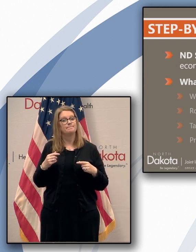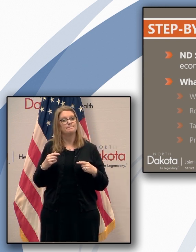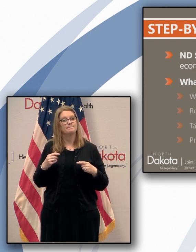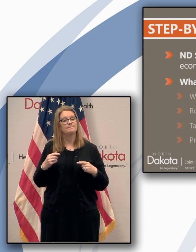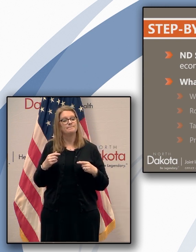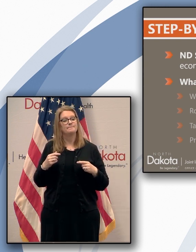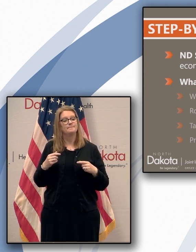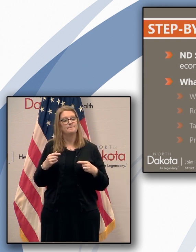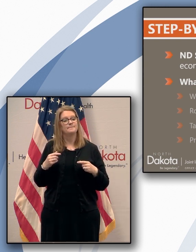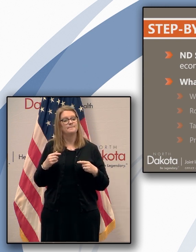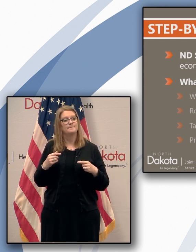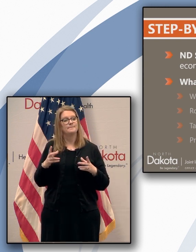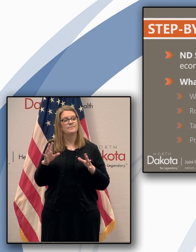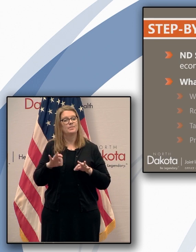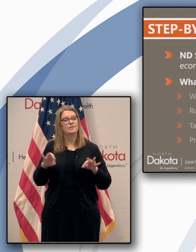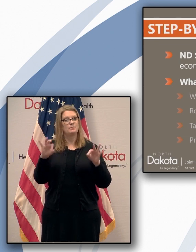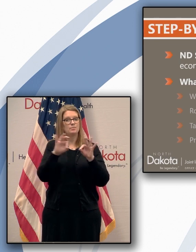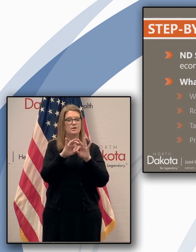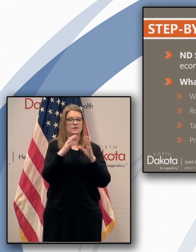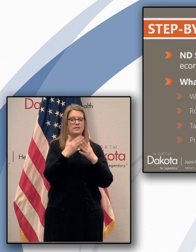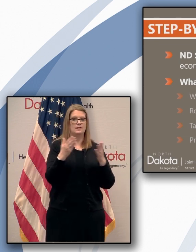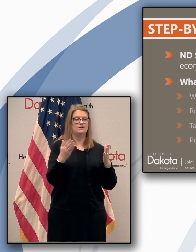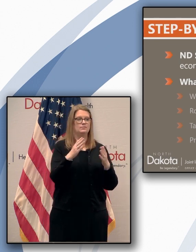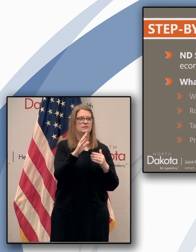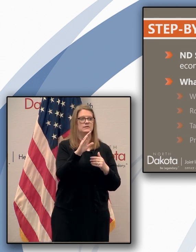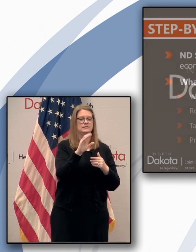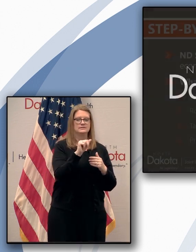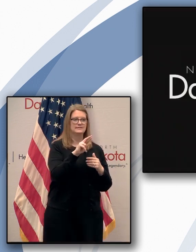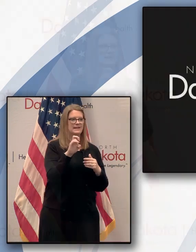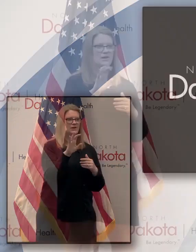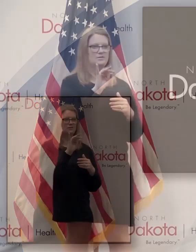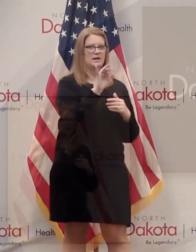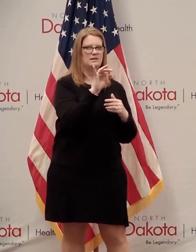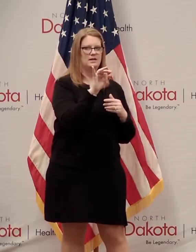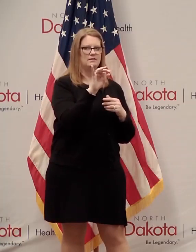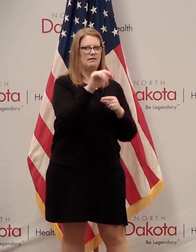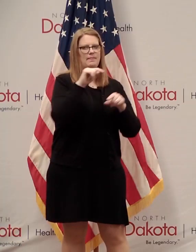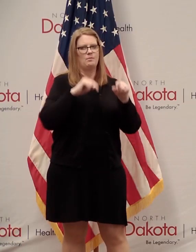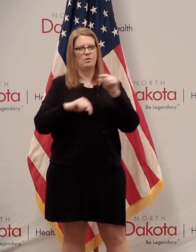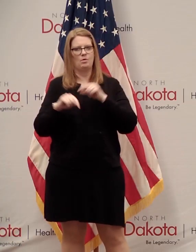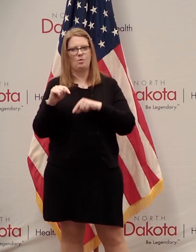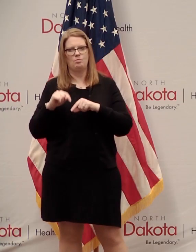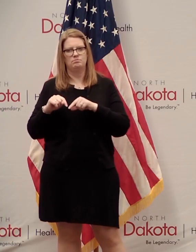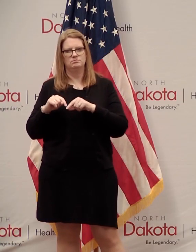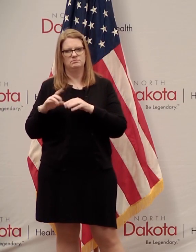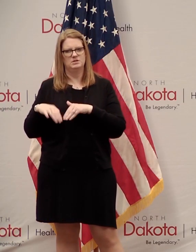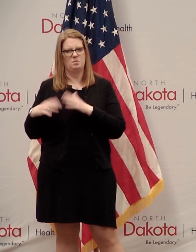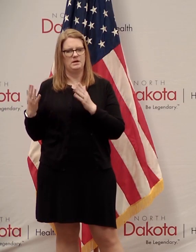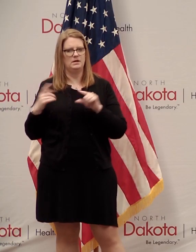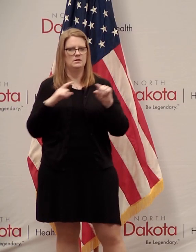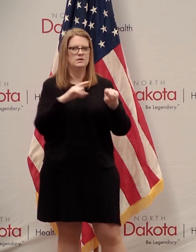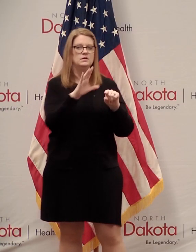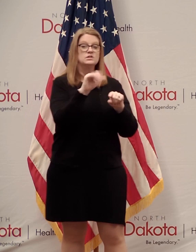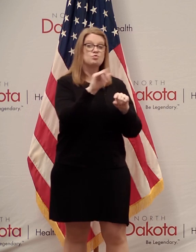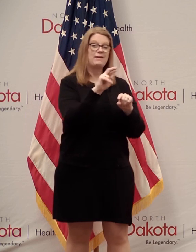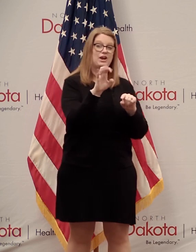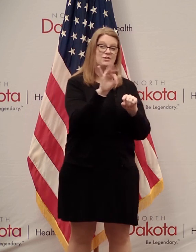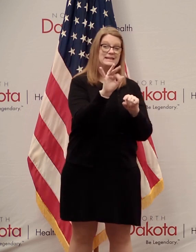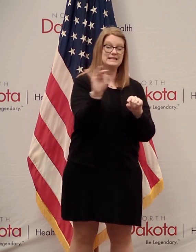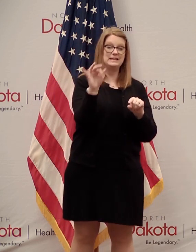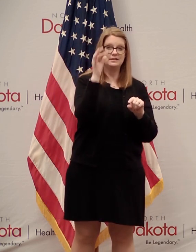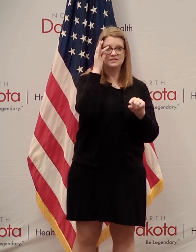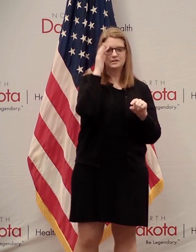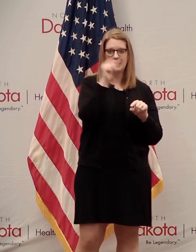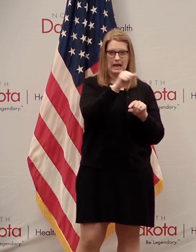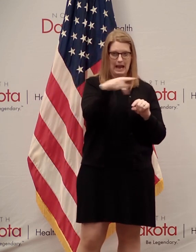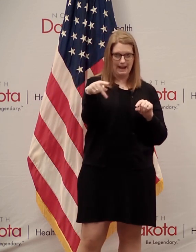topic here that I'm going to talk about is Care 19, and then we'll come back to the standard process for reopening. But Care 19 is one of